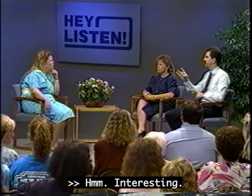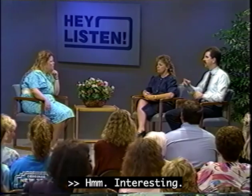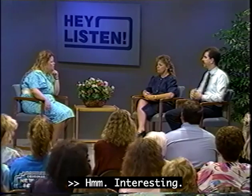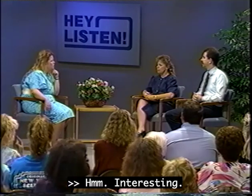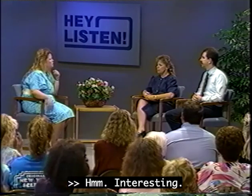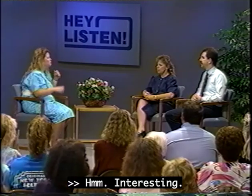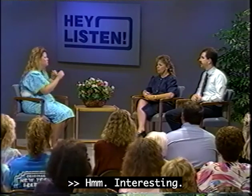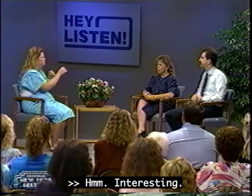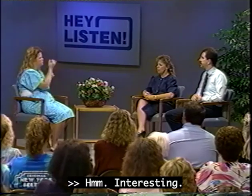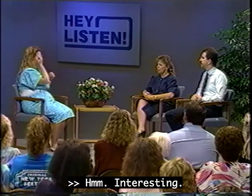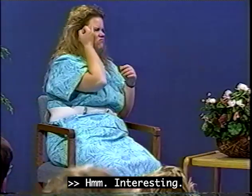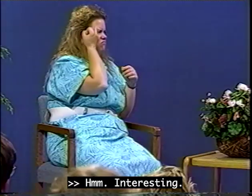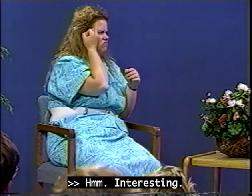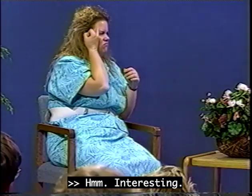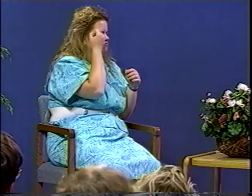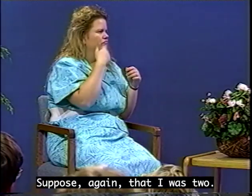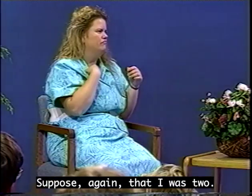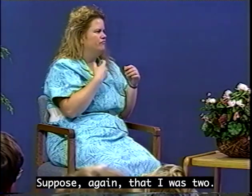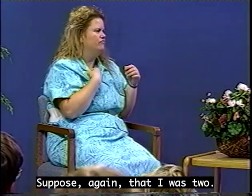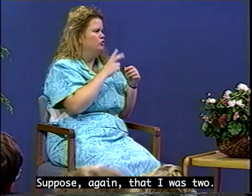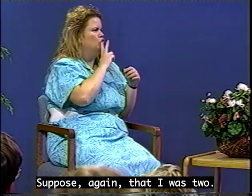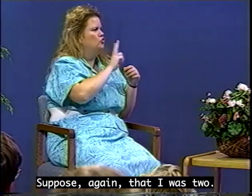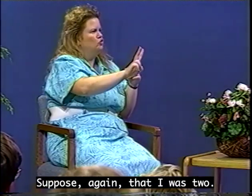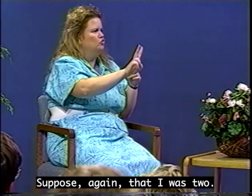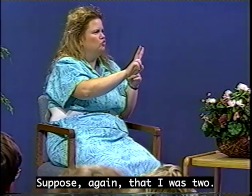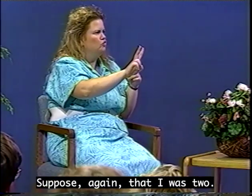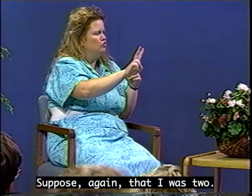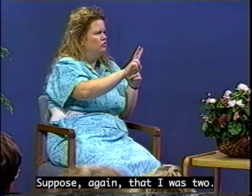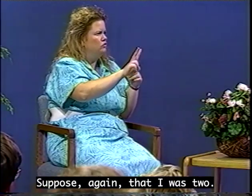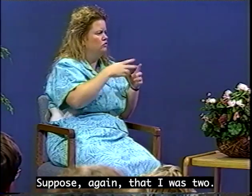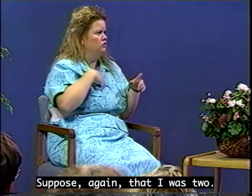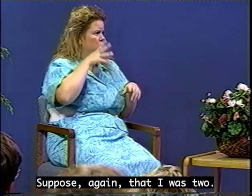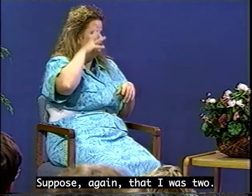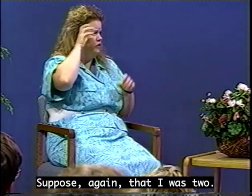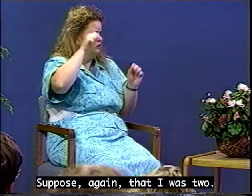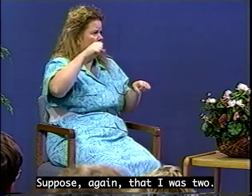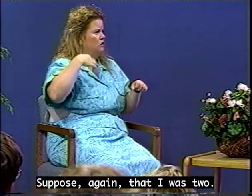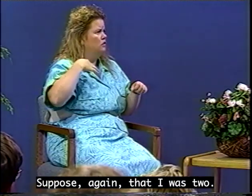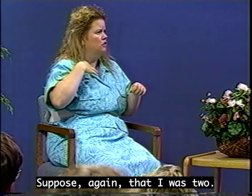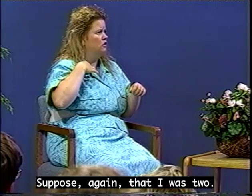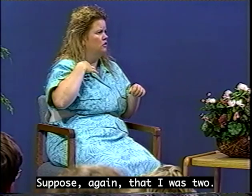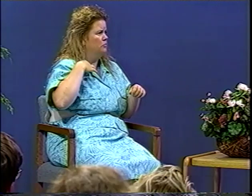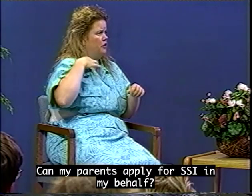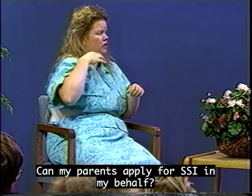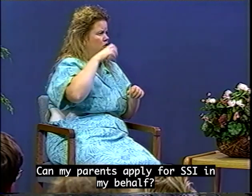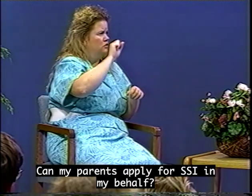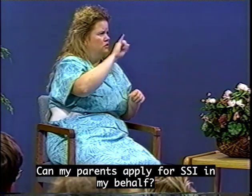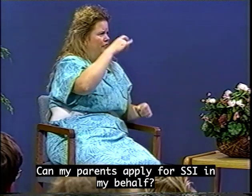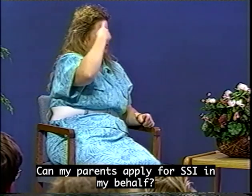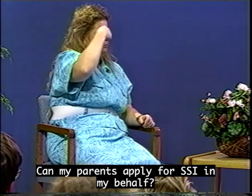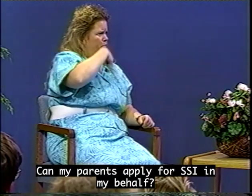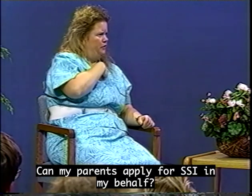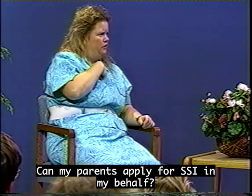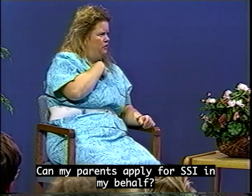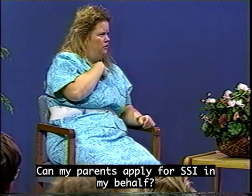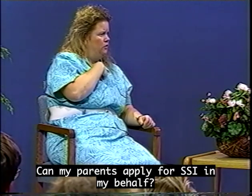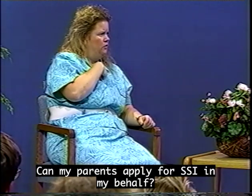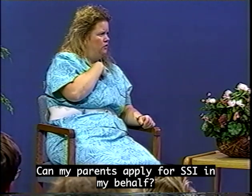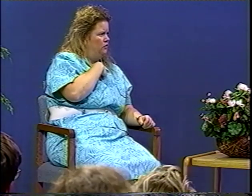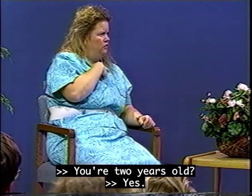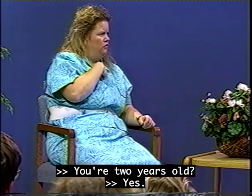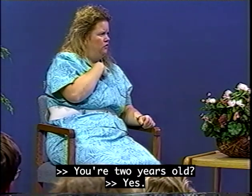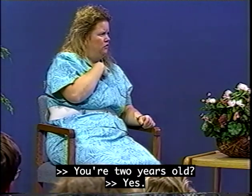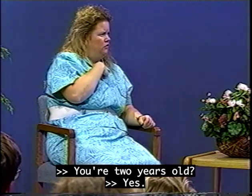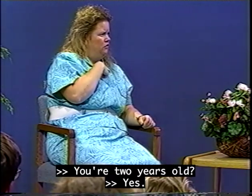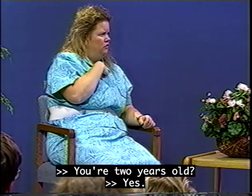Interesting. Suppose again that I was 2. Can my parents apply for SSI in